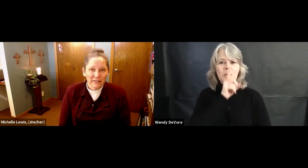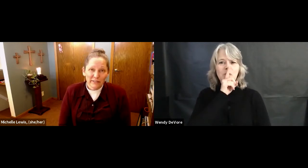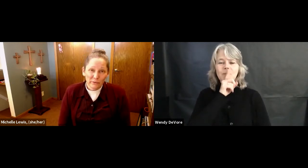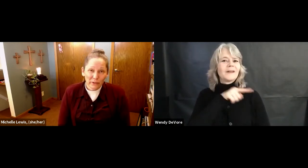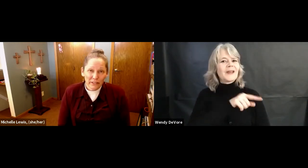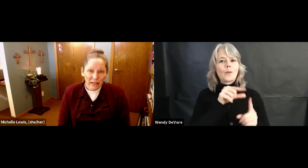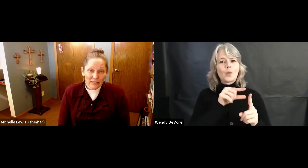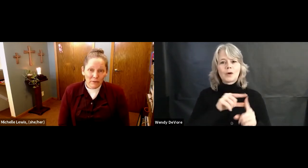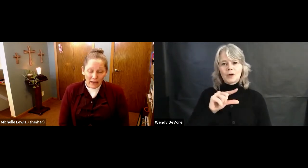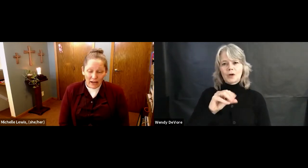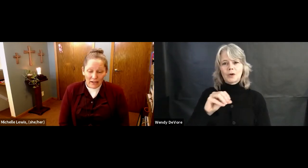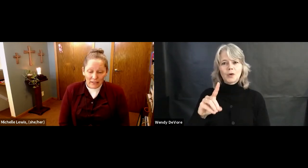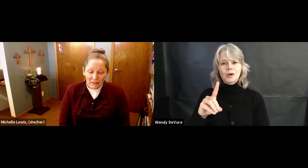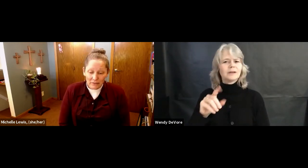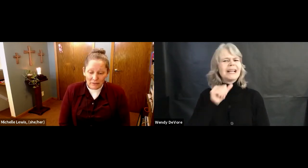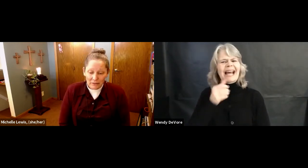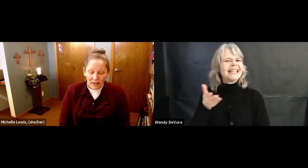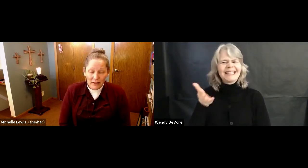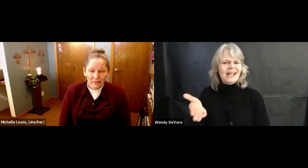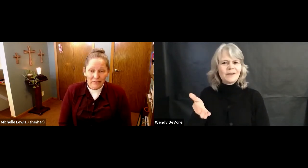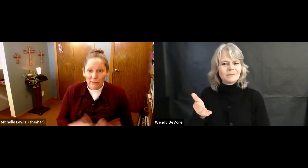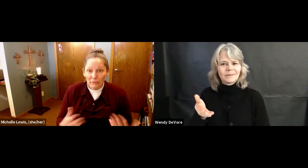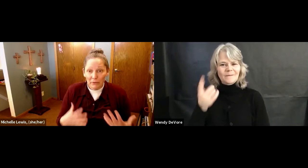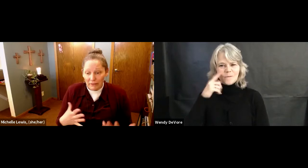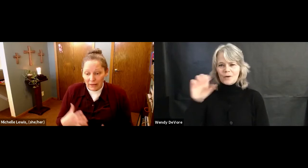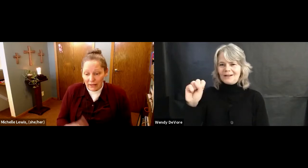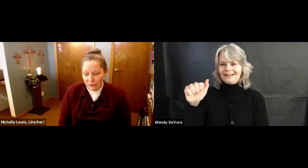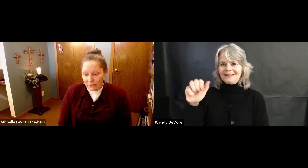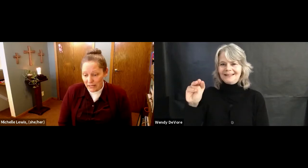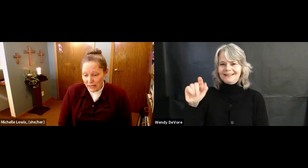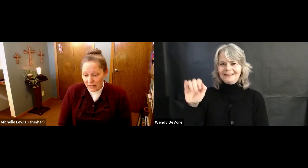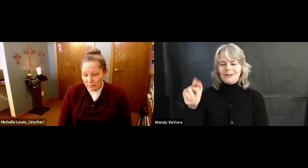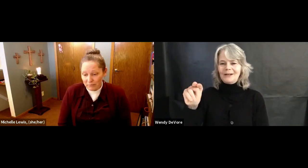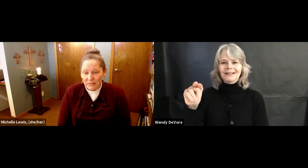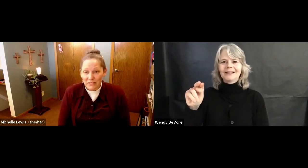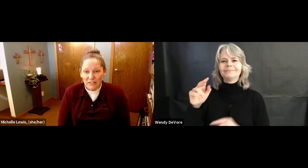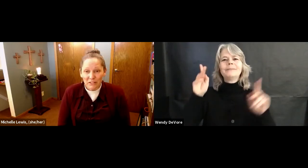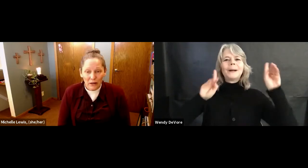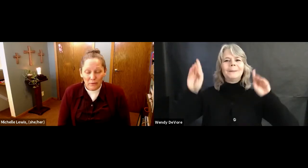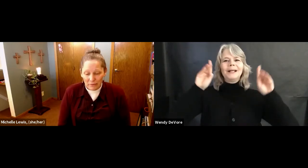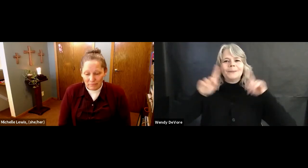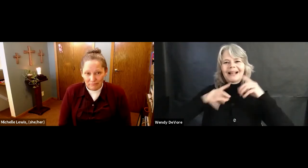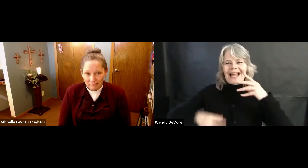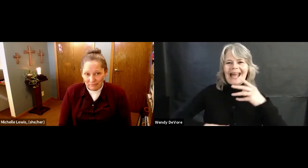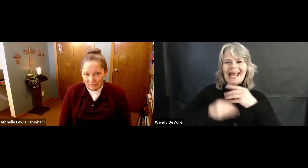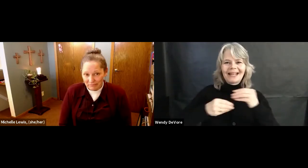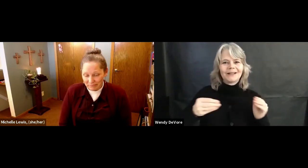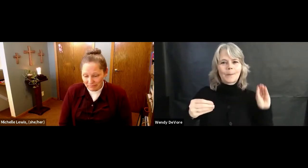It's a word that's been added, that people have added over time to describe